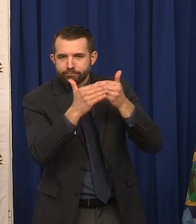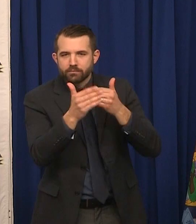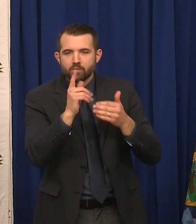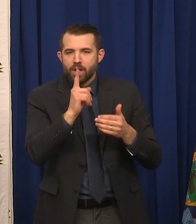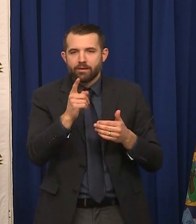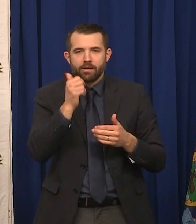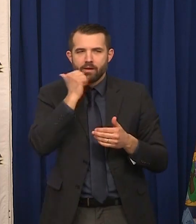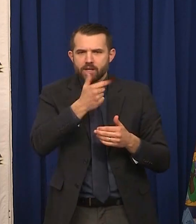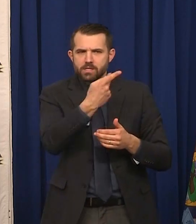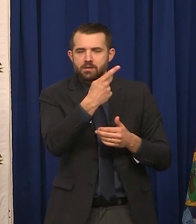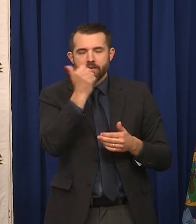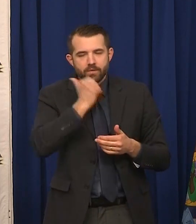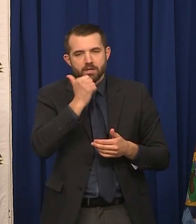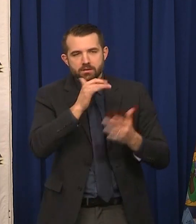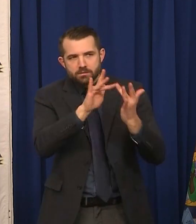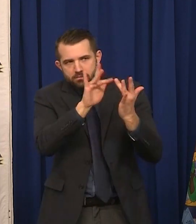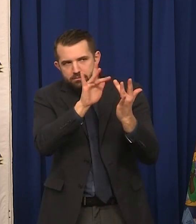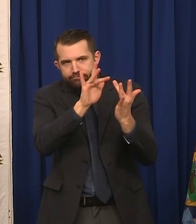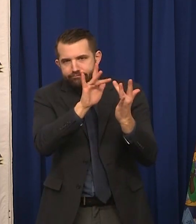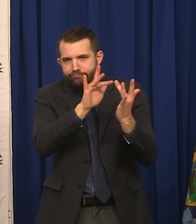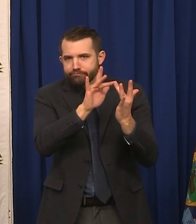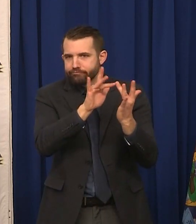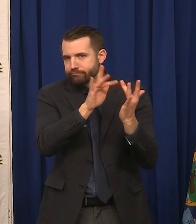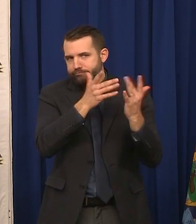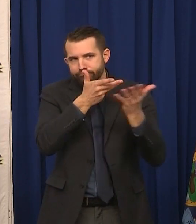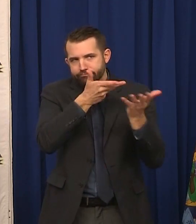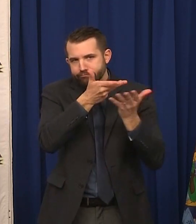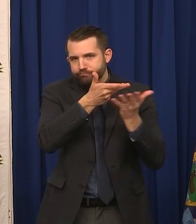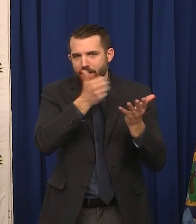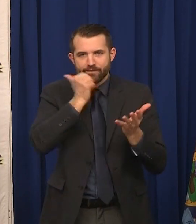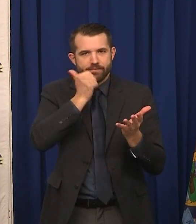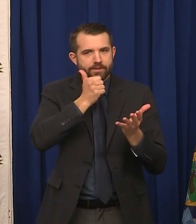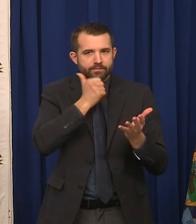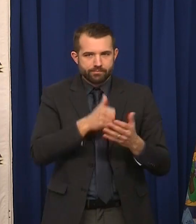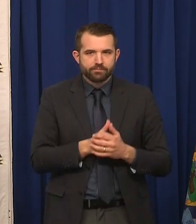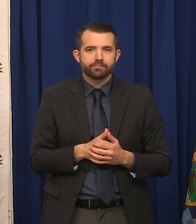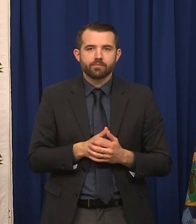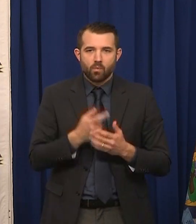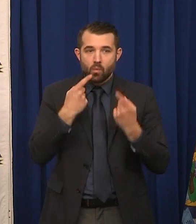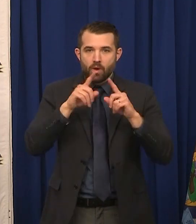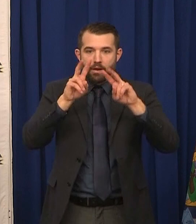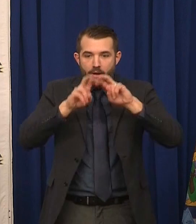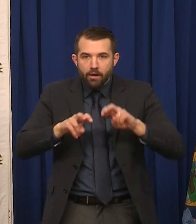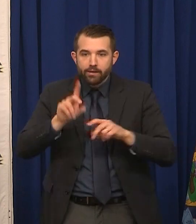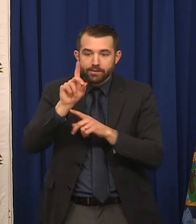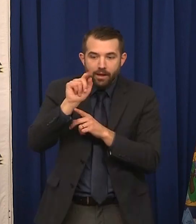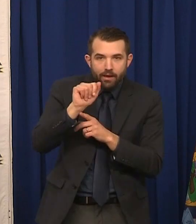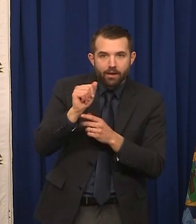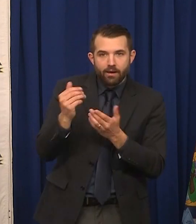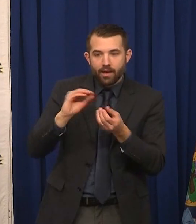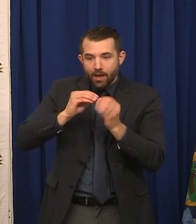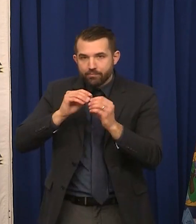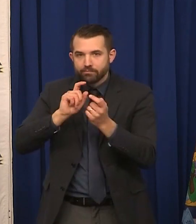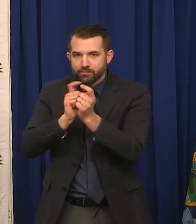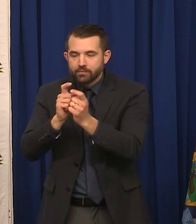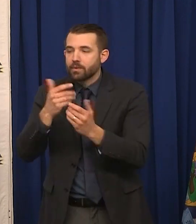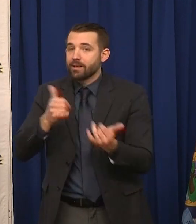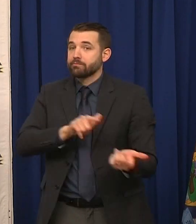with the commissioner's office, as we continue to analyze the data. So I'm going to go back to the phone and turn